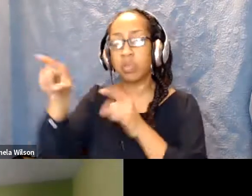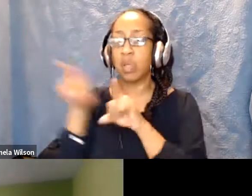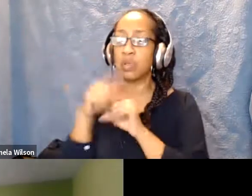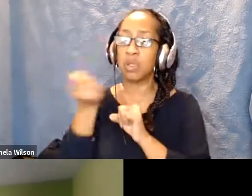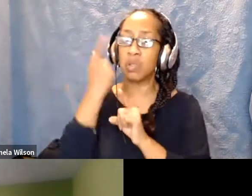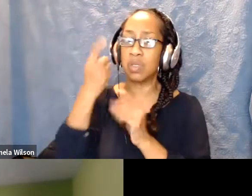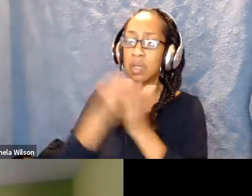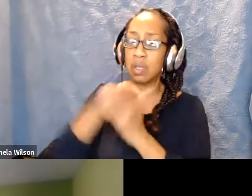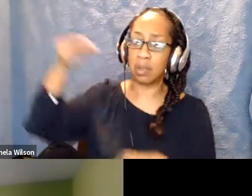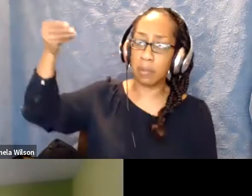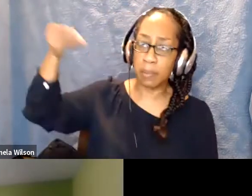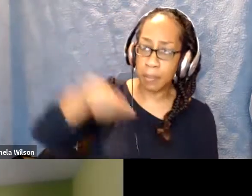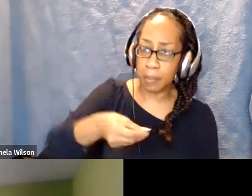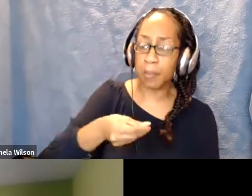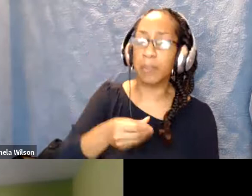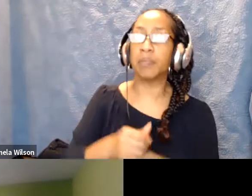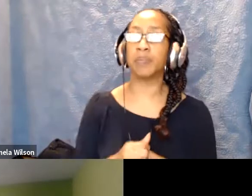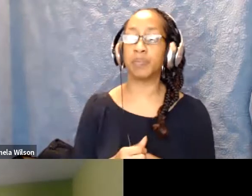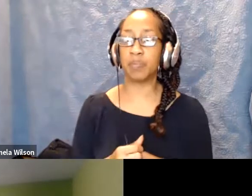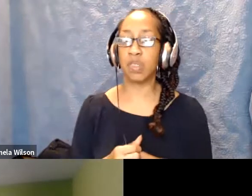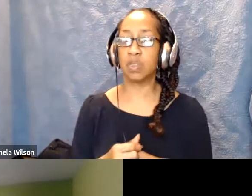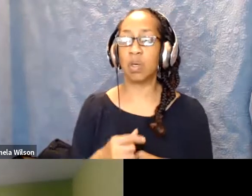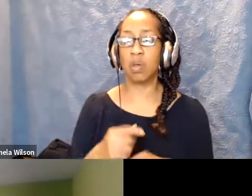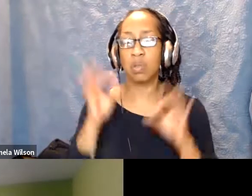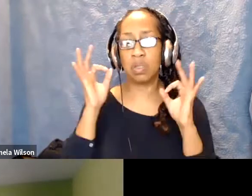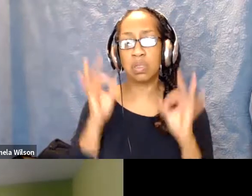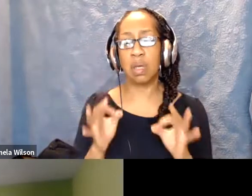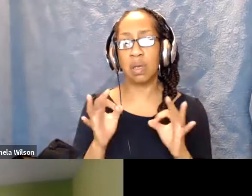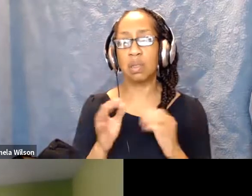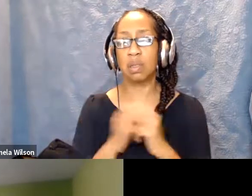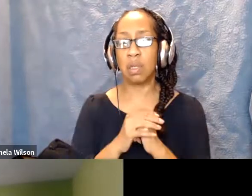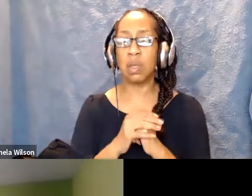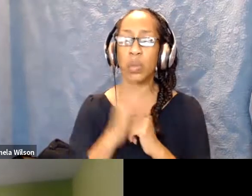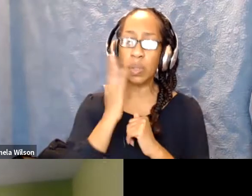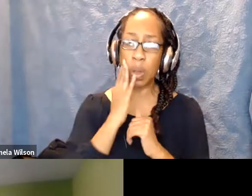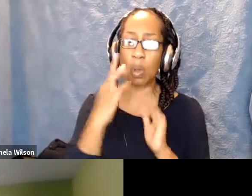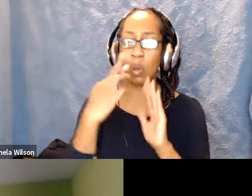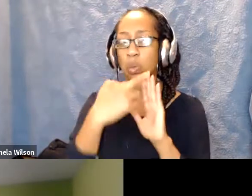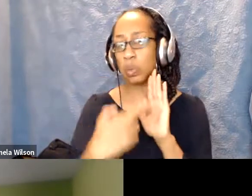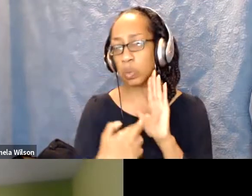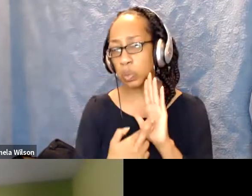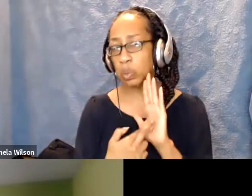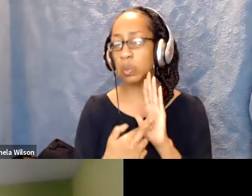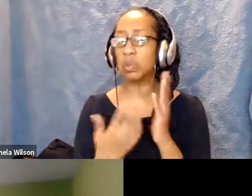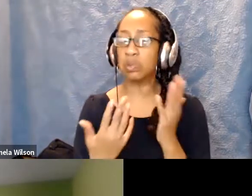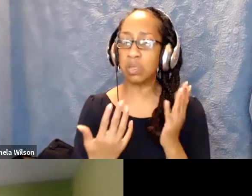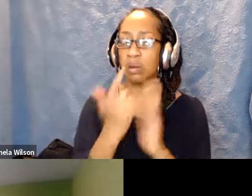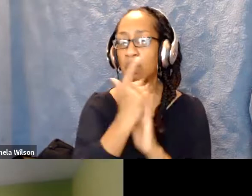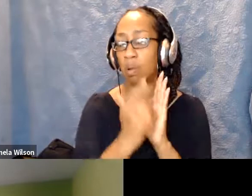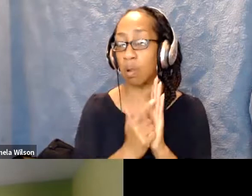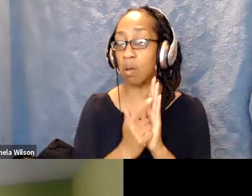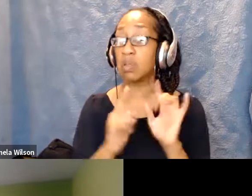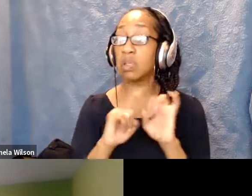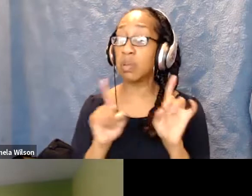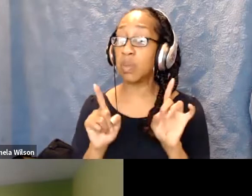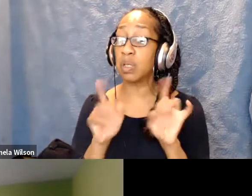that, we decided, you know, as feds, we're very good at looking at the rules and the regulations, the statutes. What we want is to have